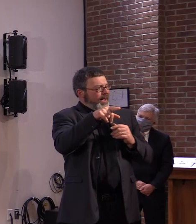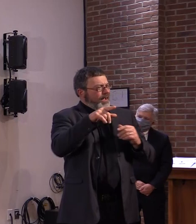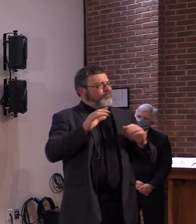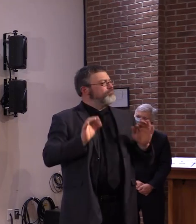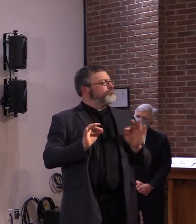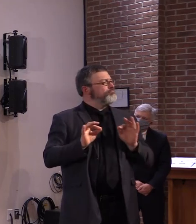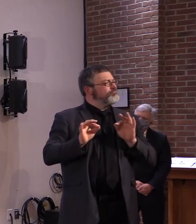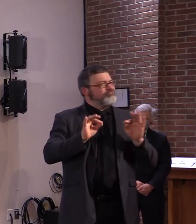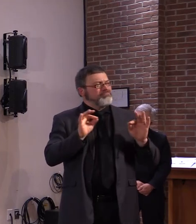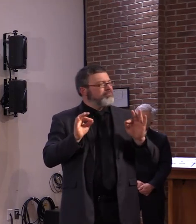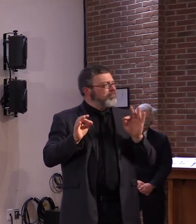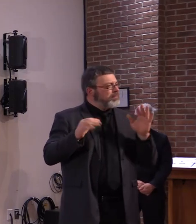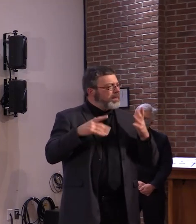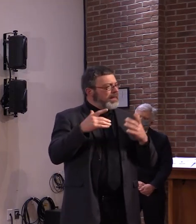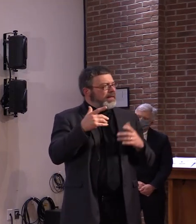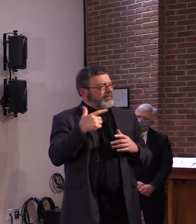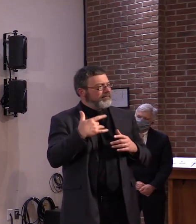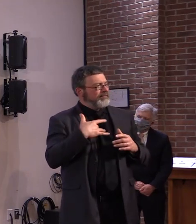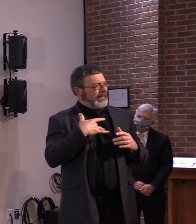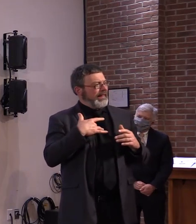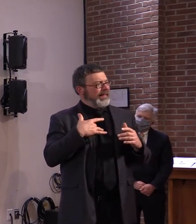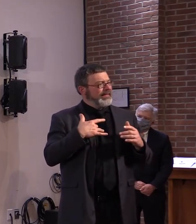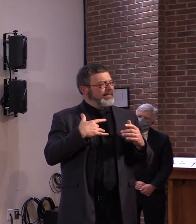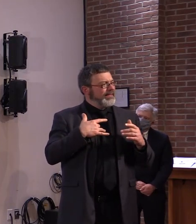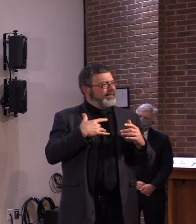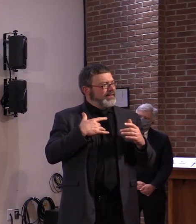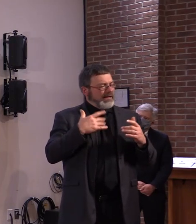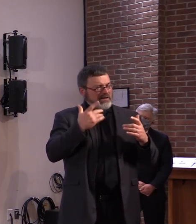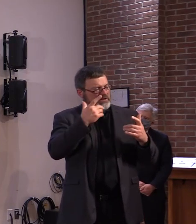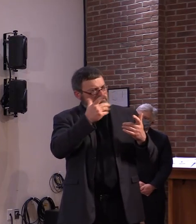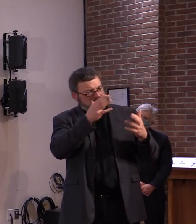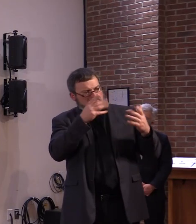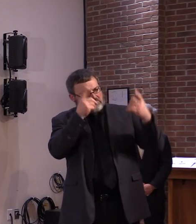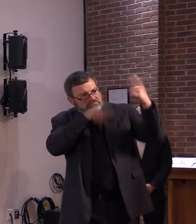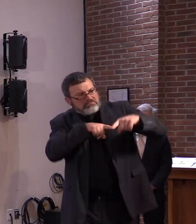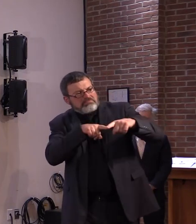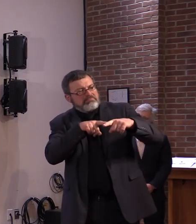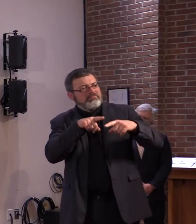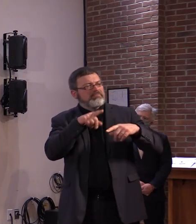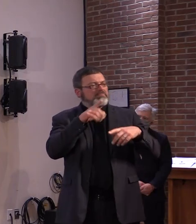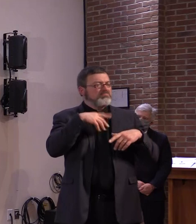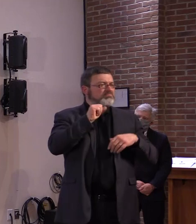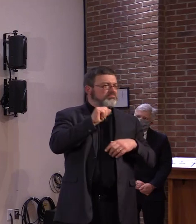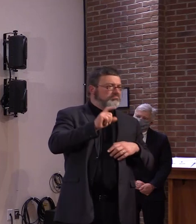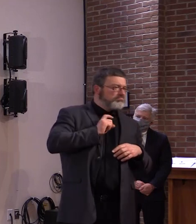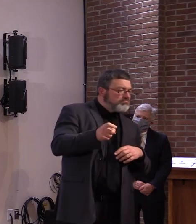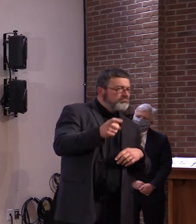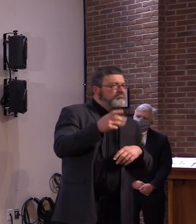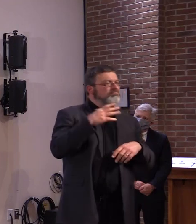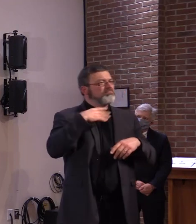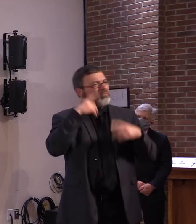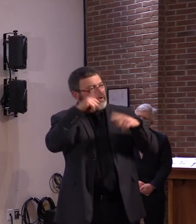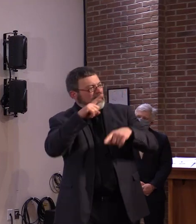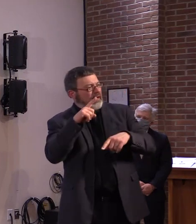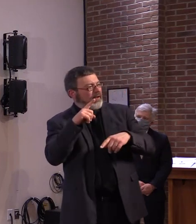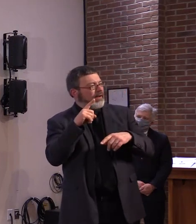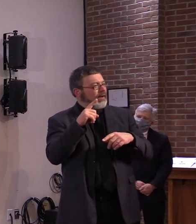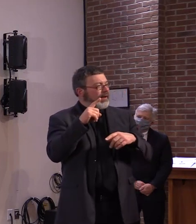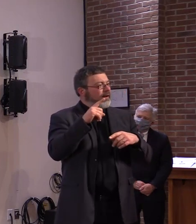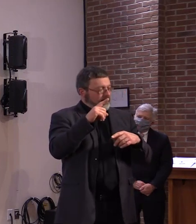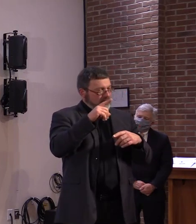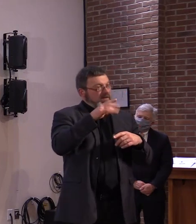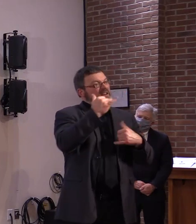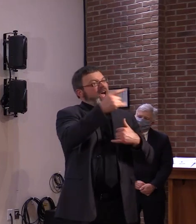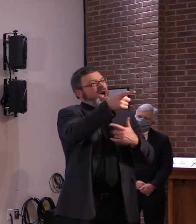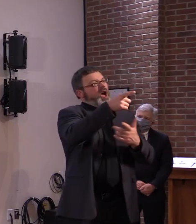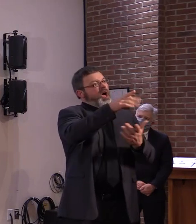I think talking about that, talking about expectations, is you can model that for adults because you are very good at that. And I also just want to put the message out